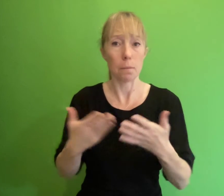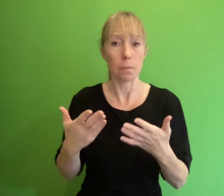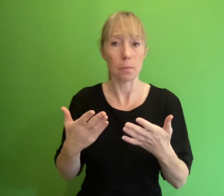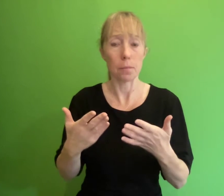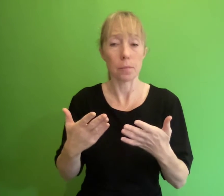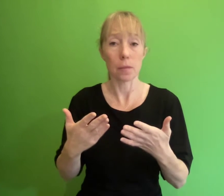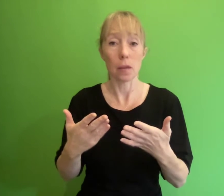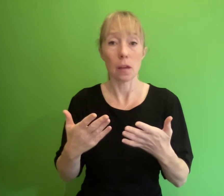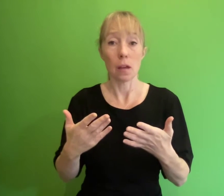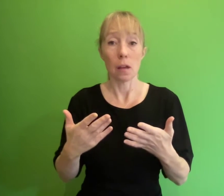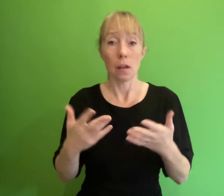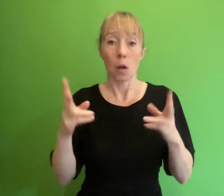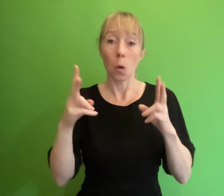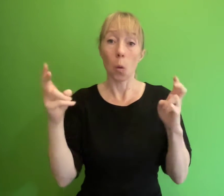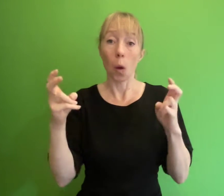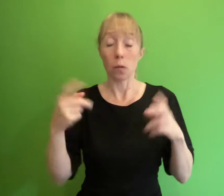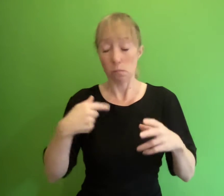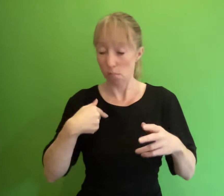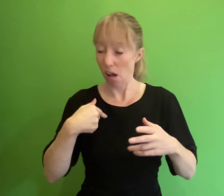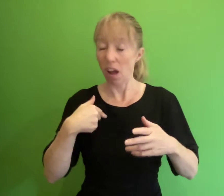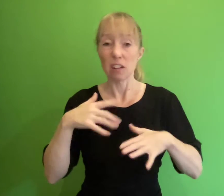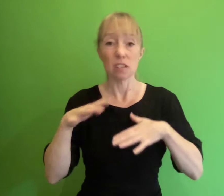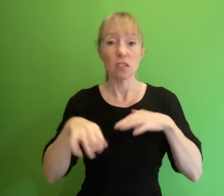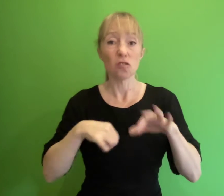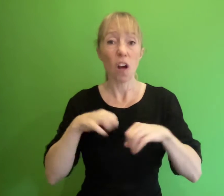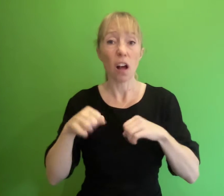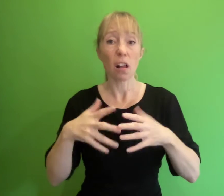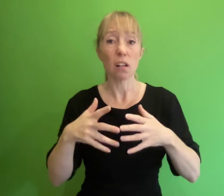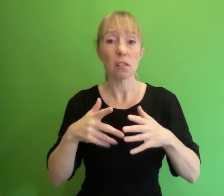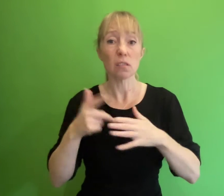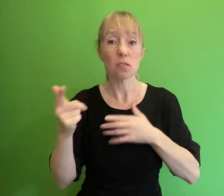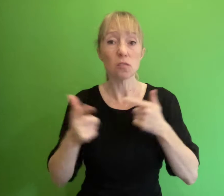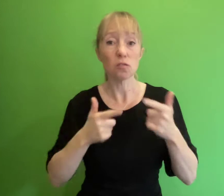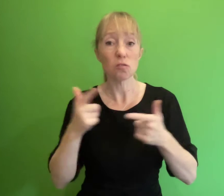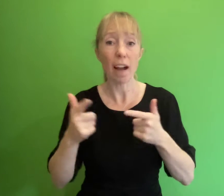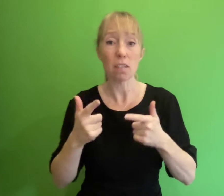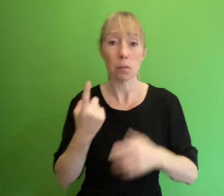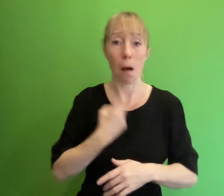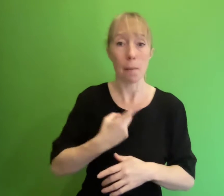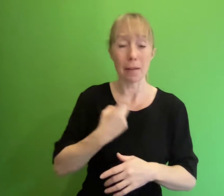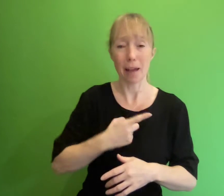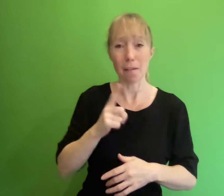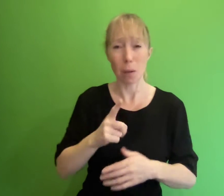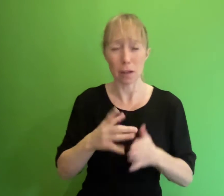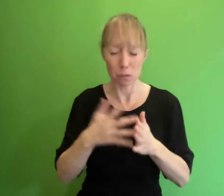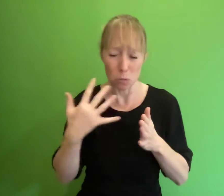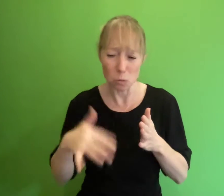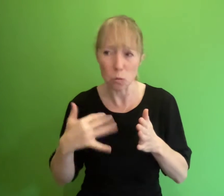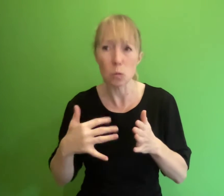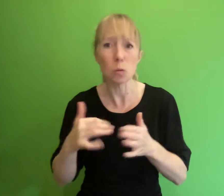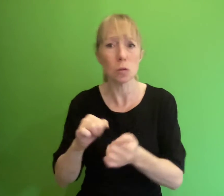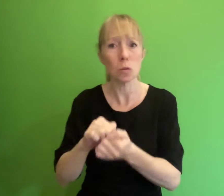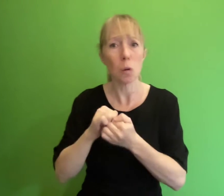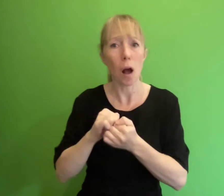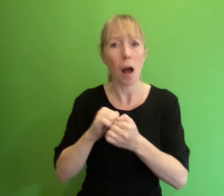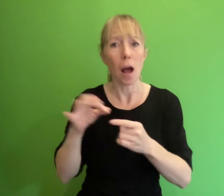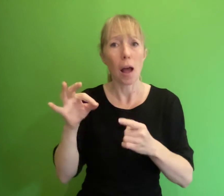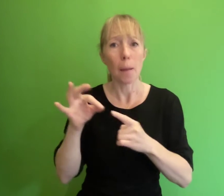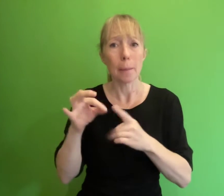I would struggle to travel alone, yet it's expensive to hire a PA, not to mention onerous and scary if